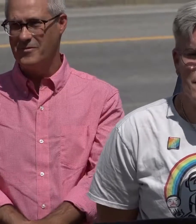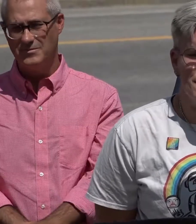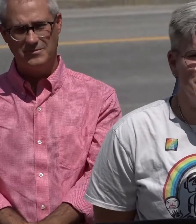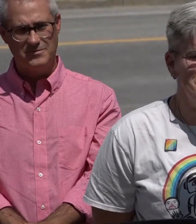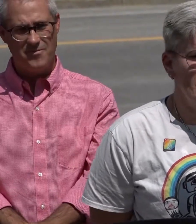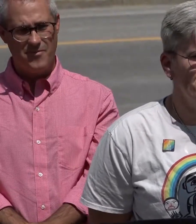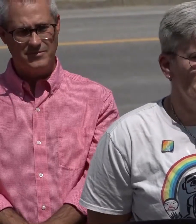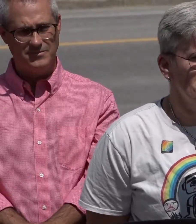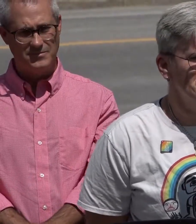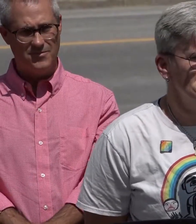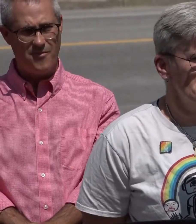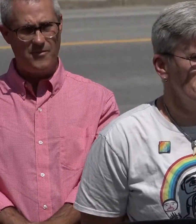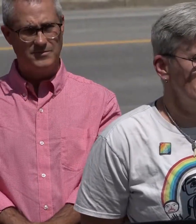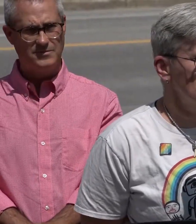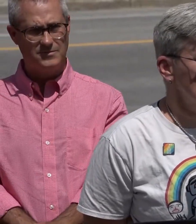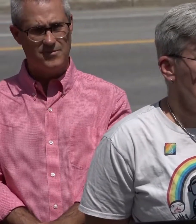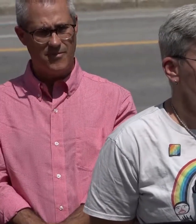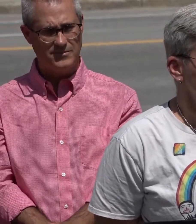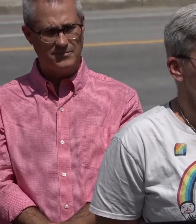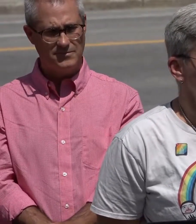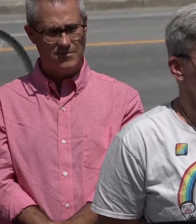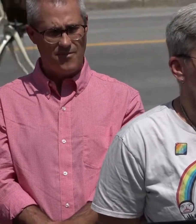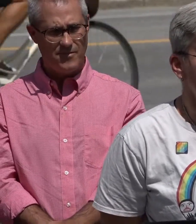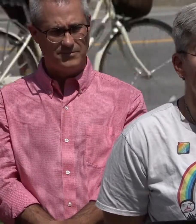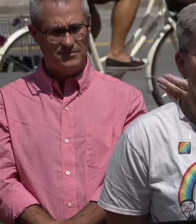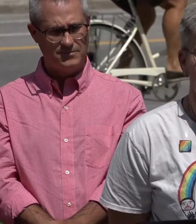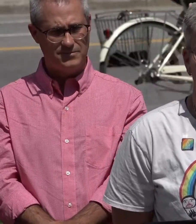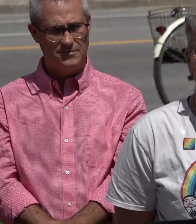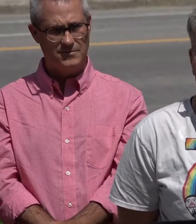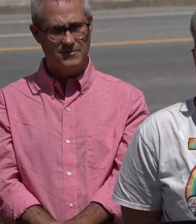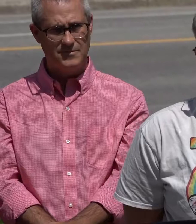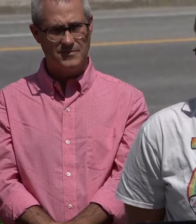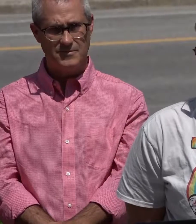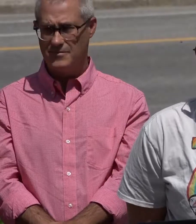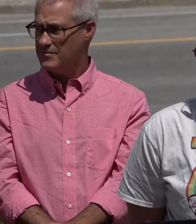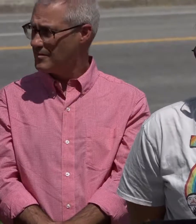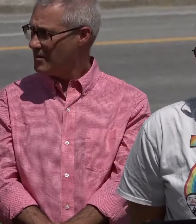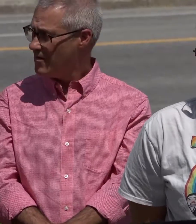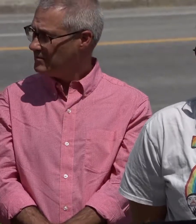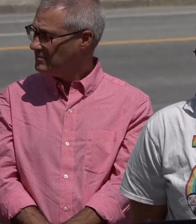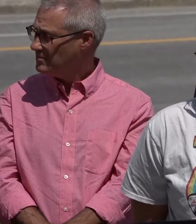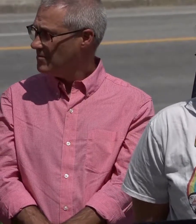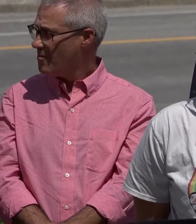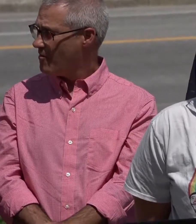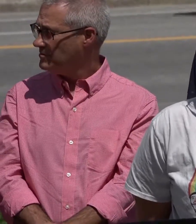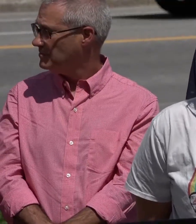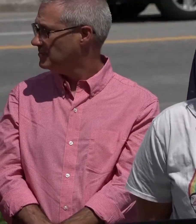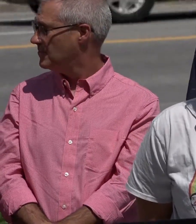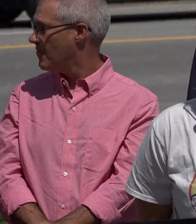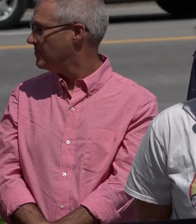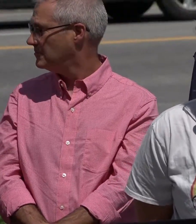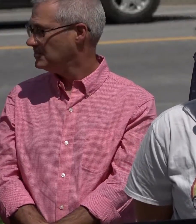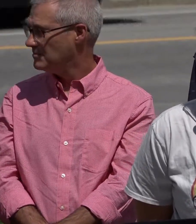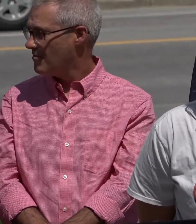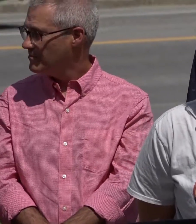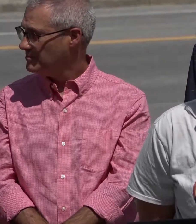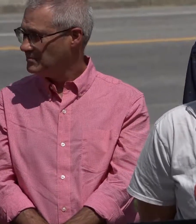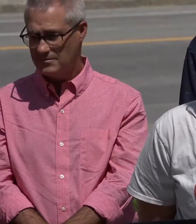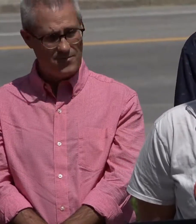My people are the Sac Fox and Cherokee people, and as you can tell by my deep dark tan, my mother was Irish.